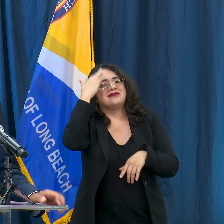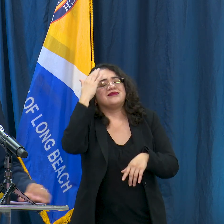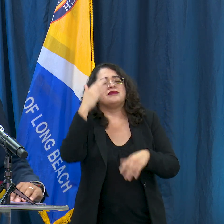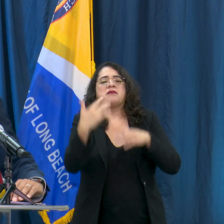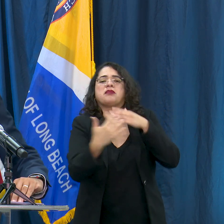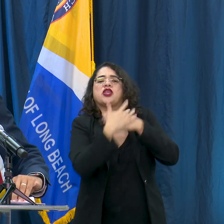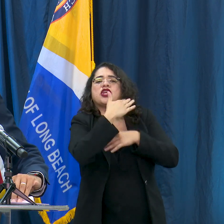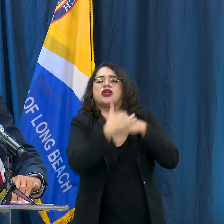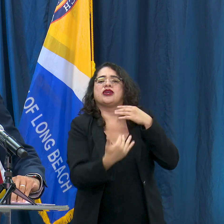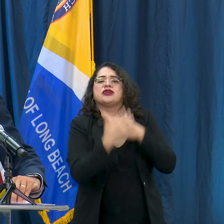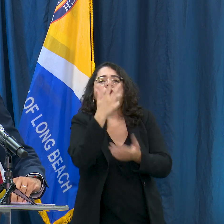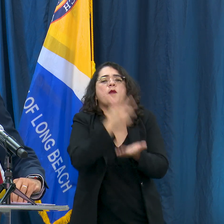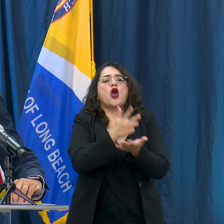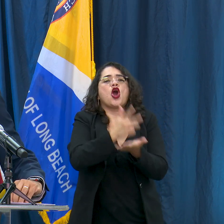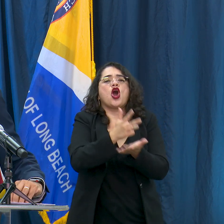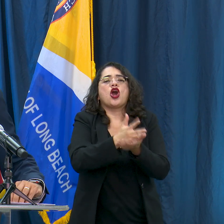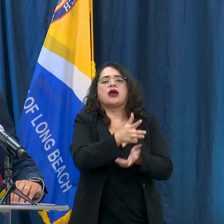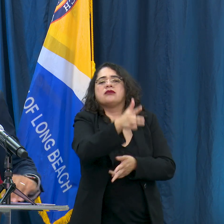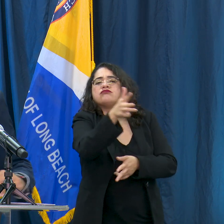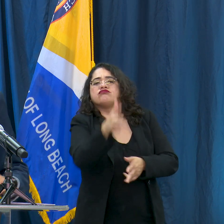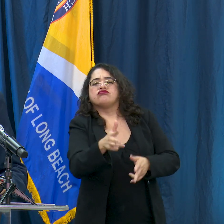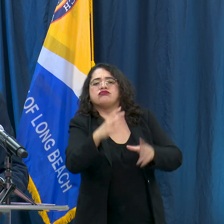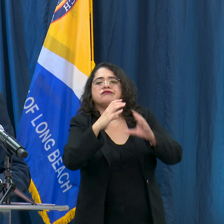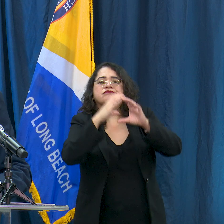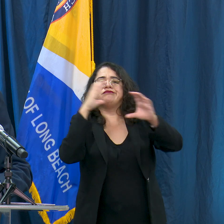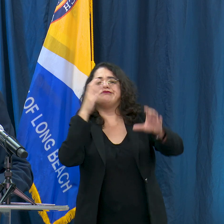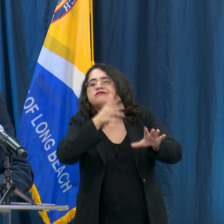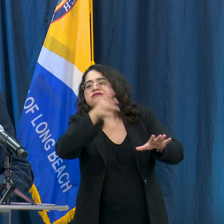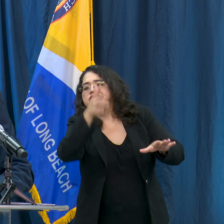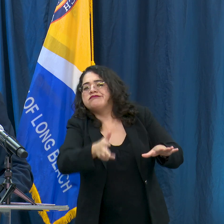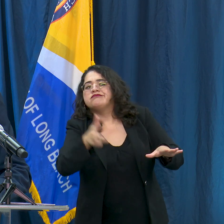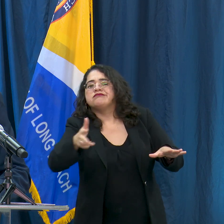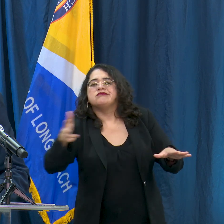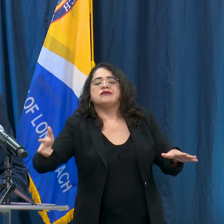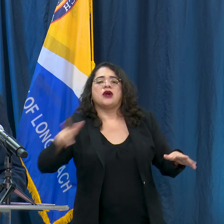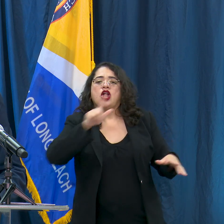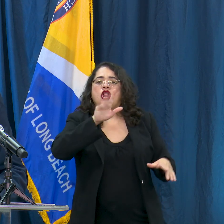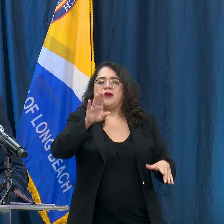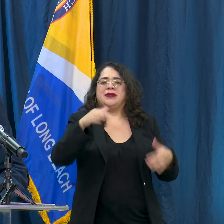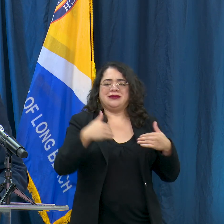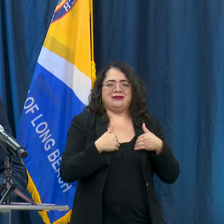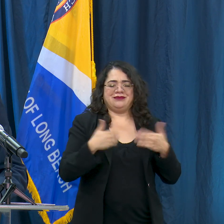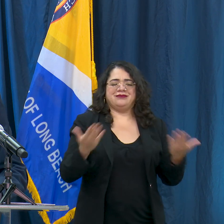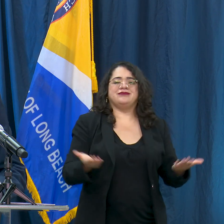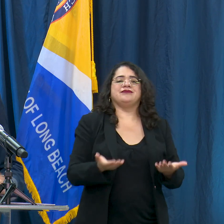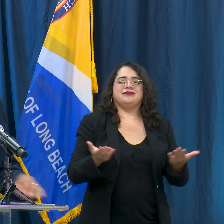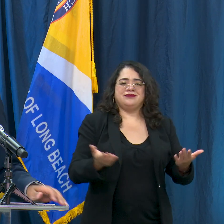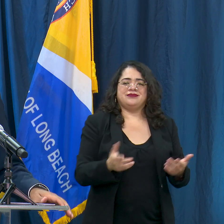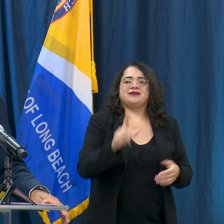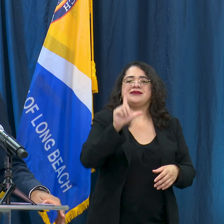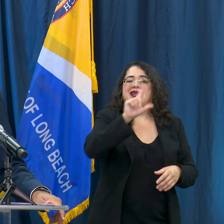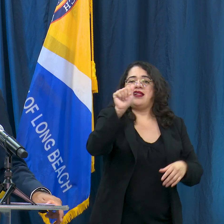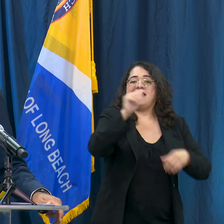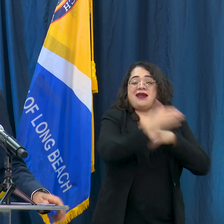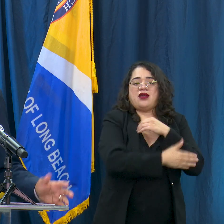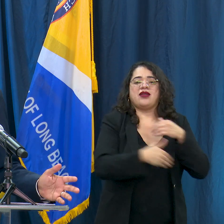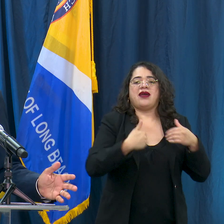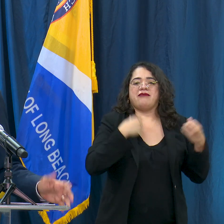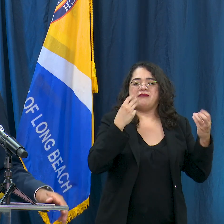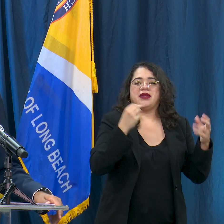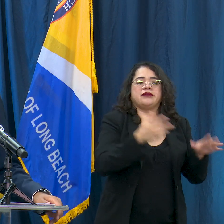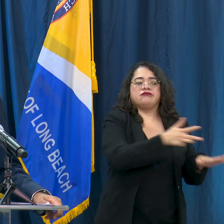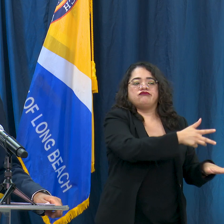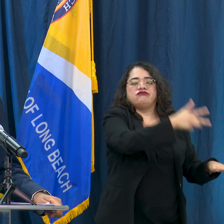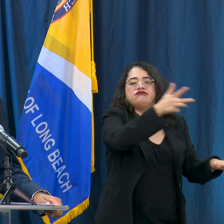reopen. We do have some, of course, campground opportunity in Long Beach and certainly across the county. Our